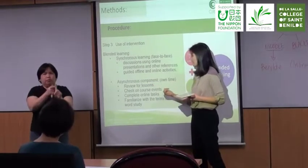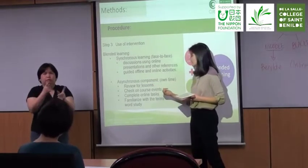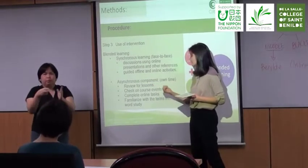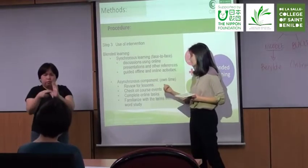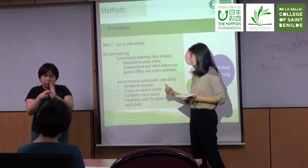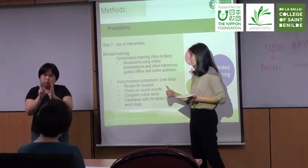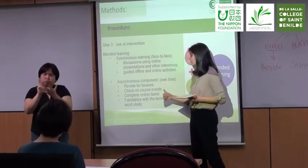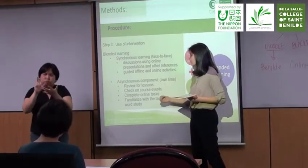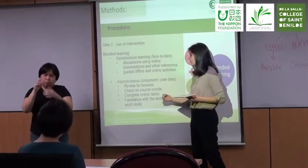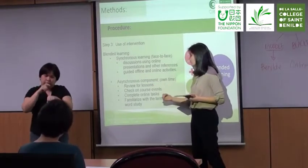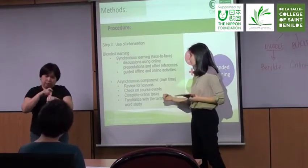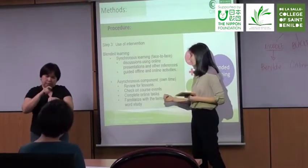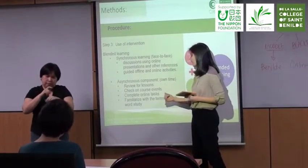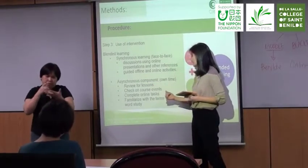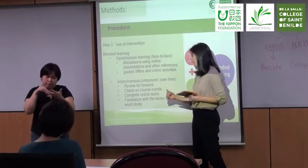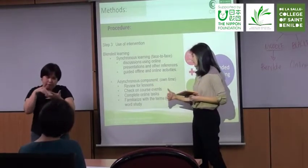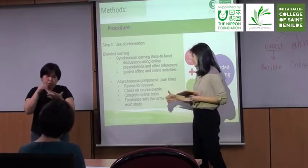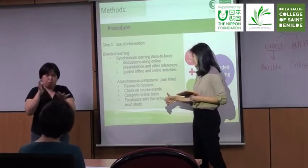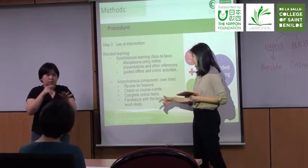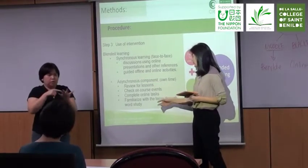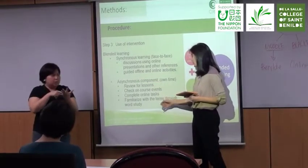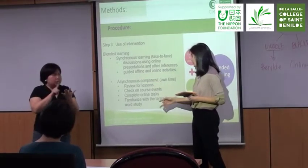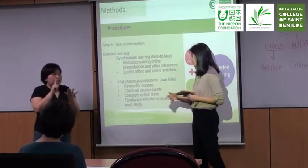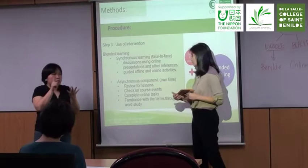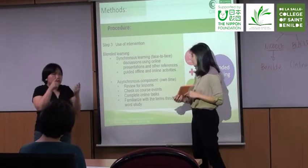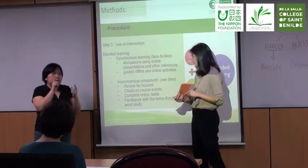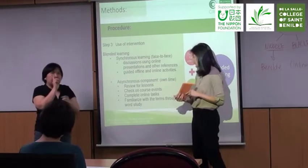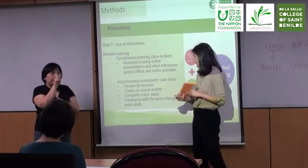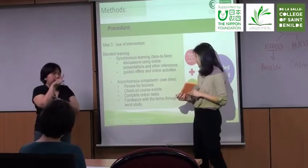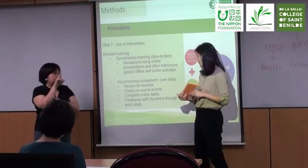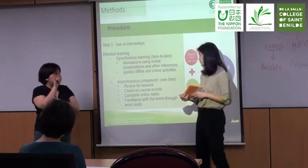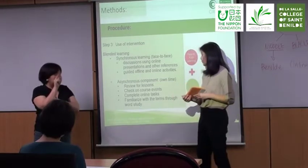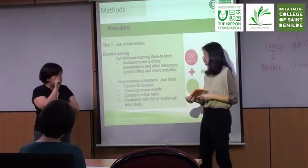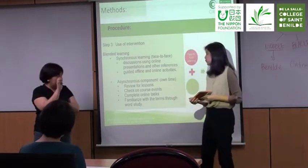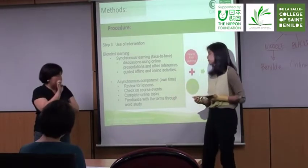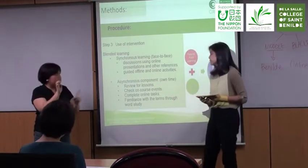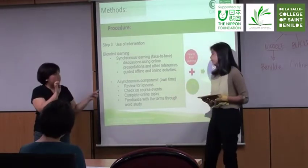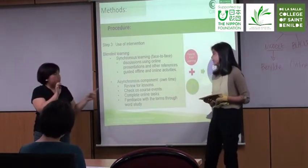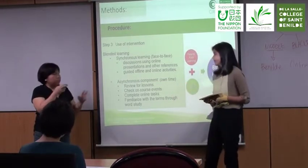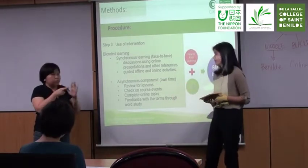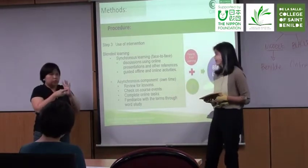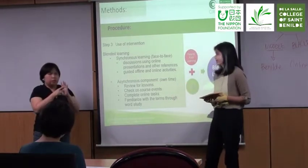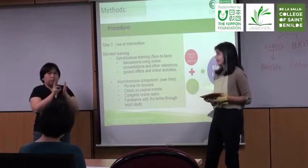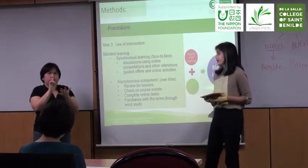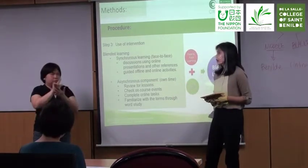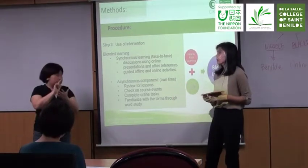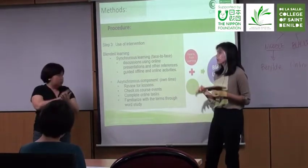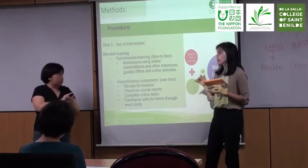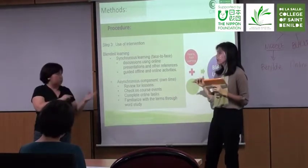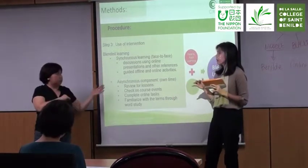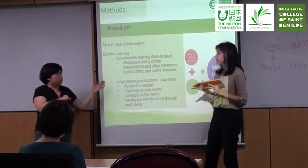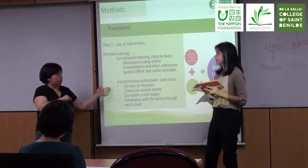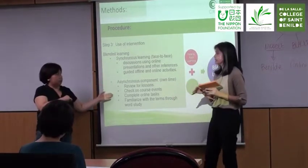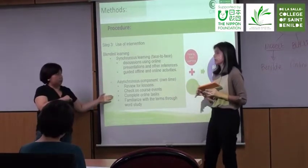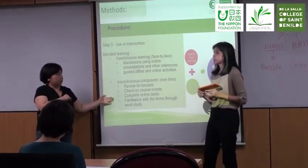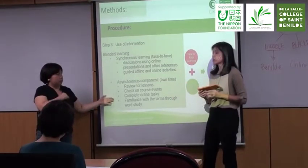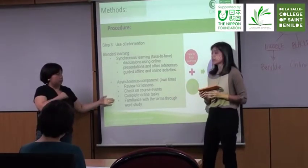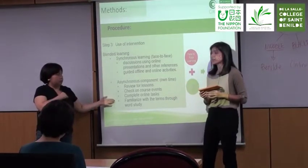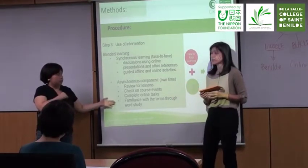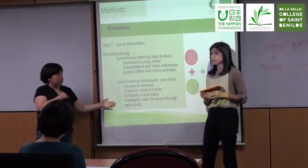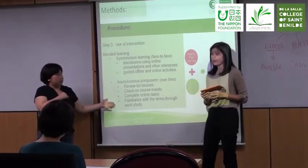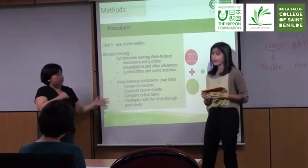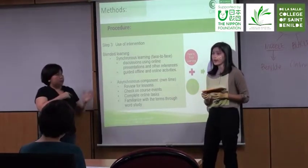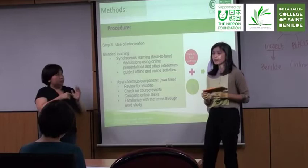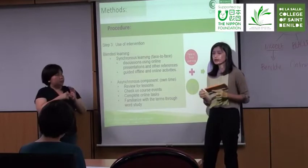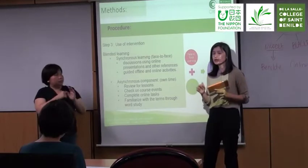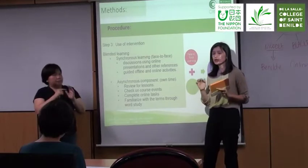course events, they complete online tasks, and familiarize with the terms through work study. Or sometimes they also send